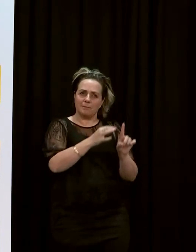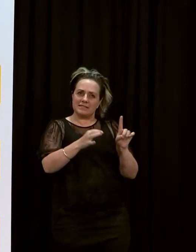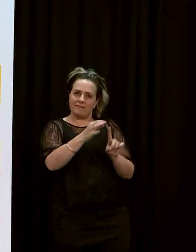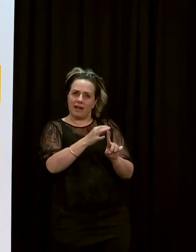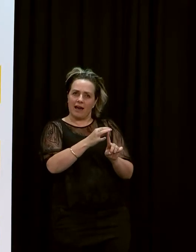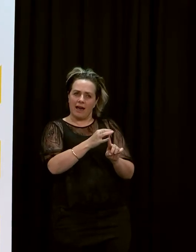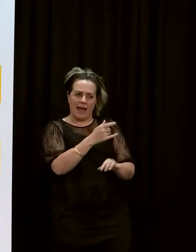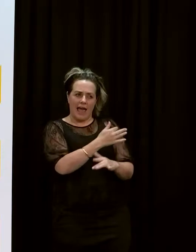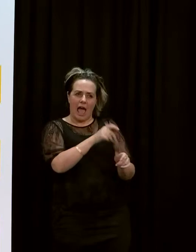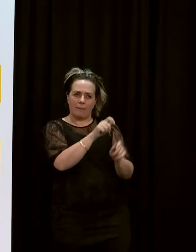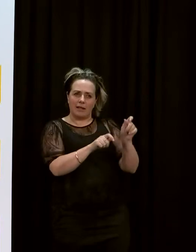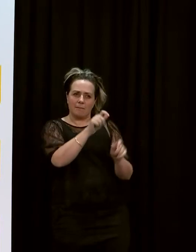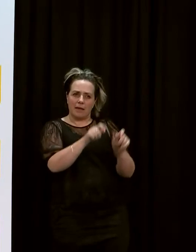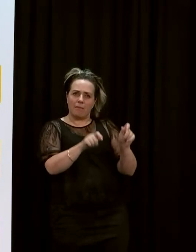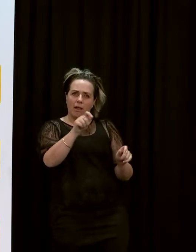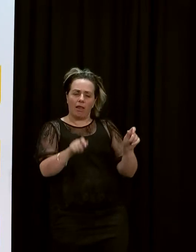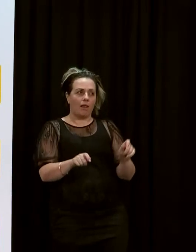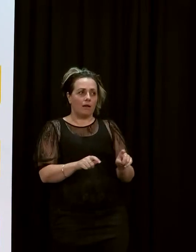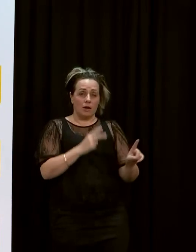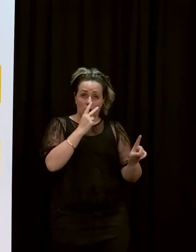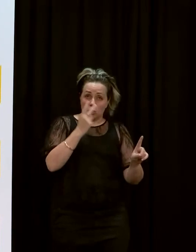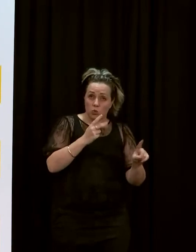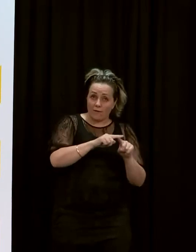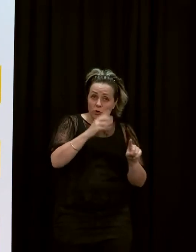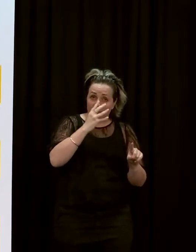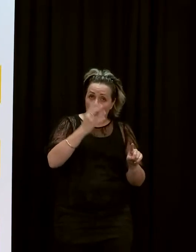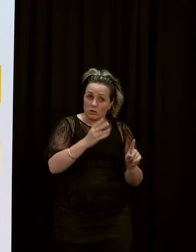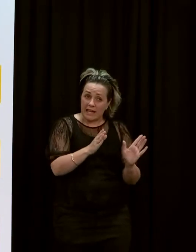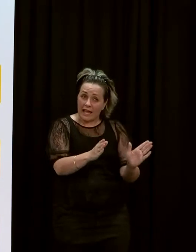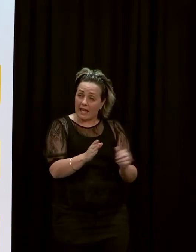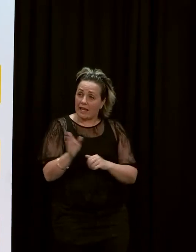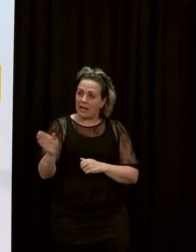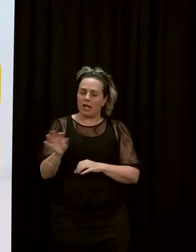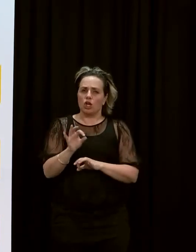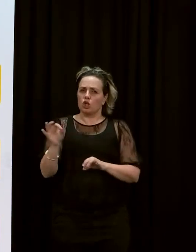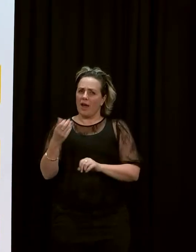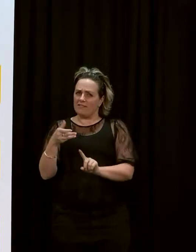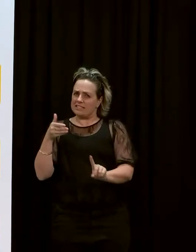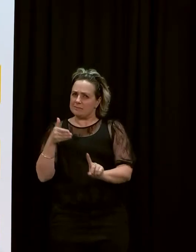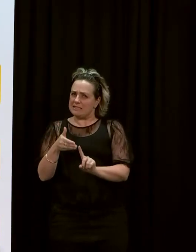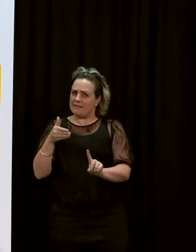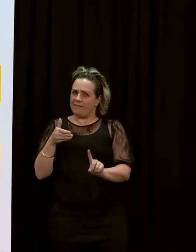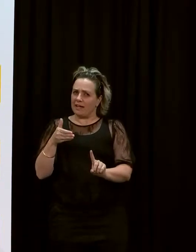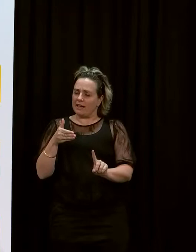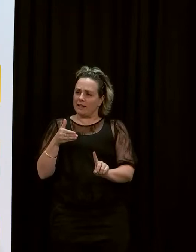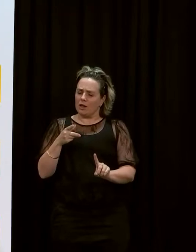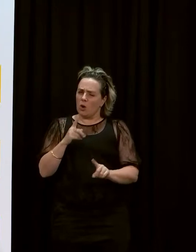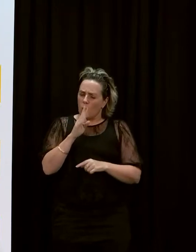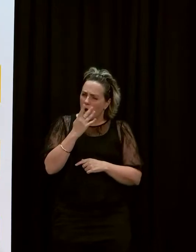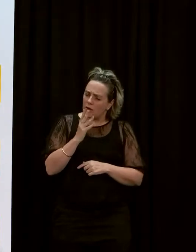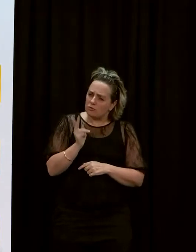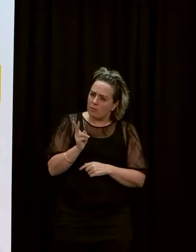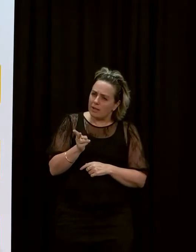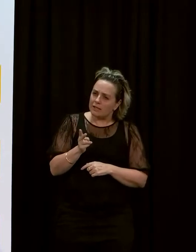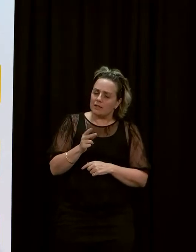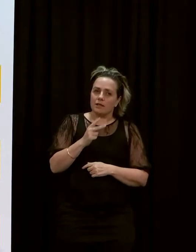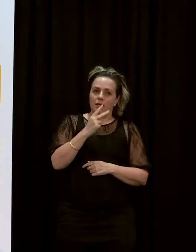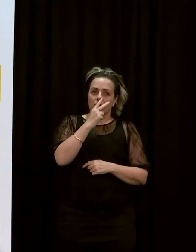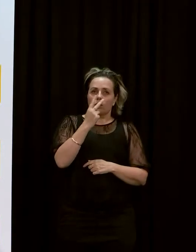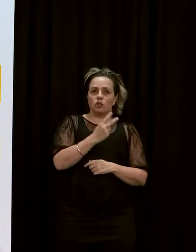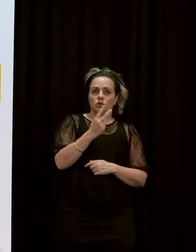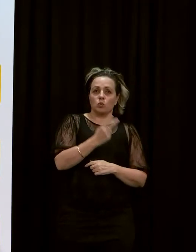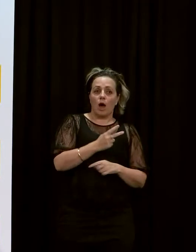region? 12 to 14. I don't have a specific. 12 to 14. Which age range would you like? 12 to